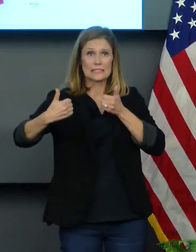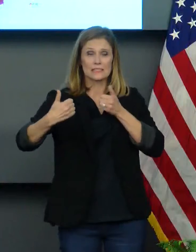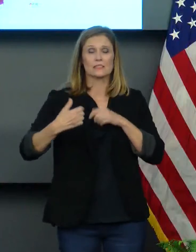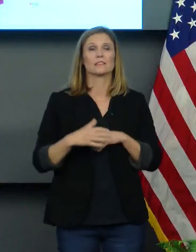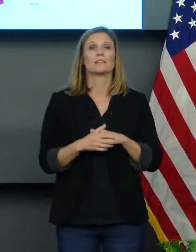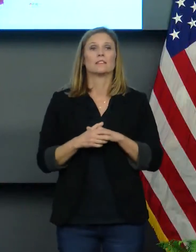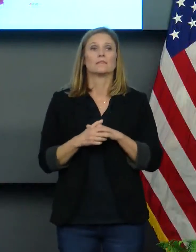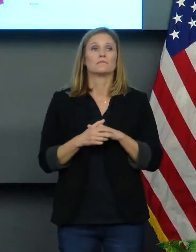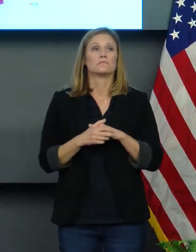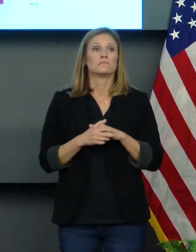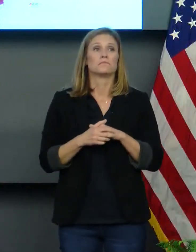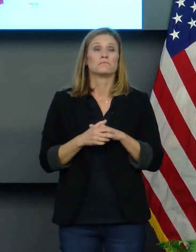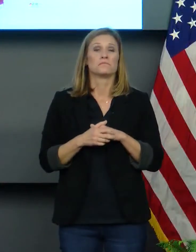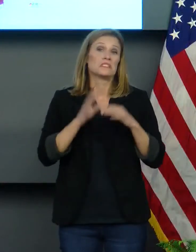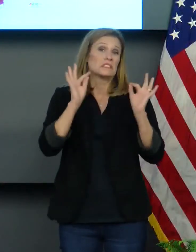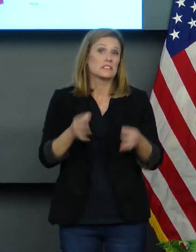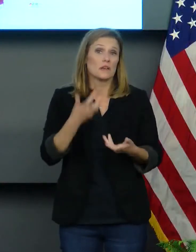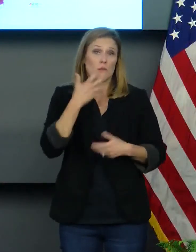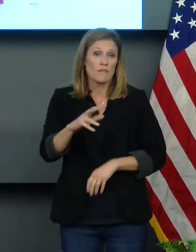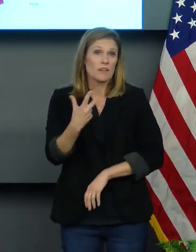if people choose not to get vaccinated,